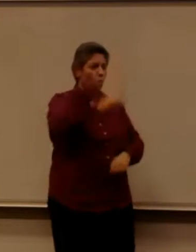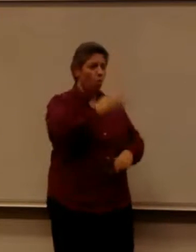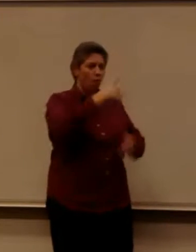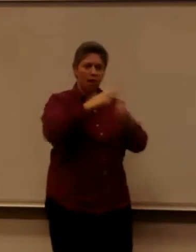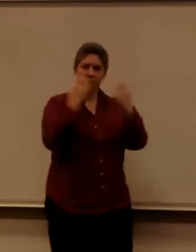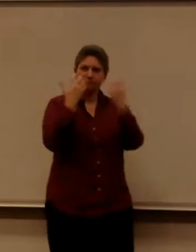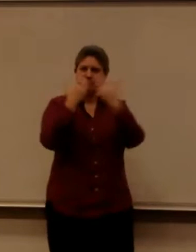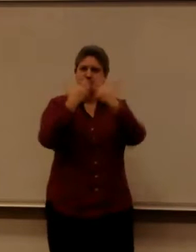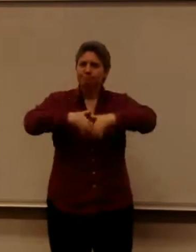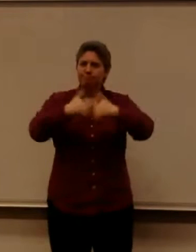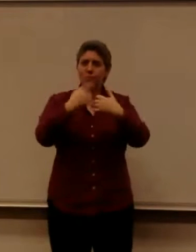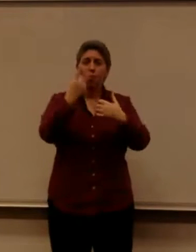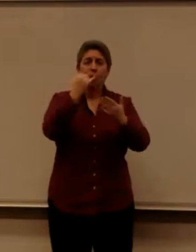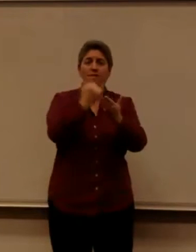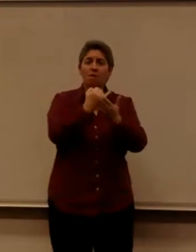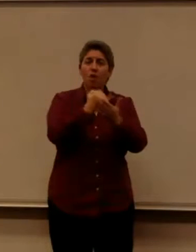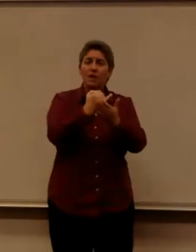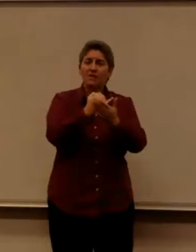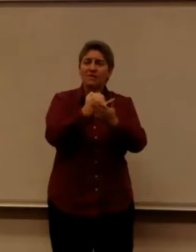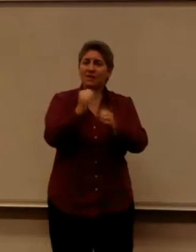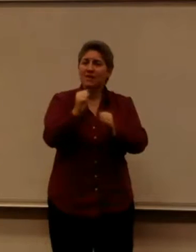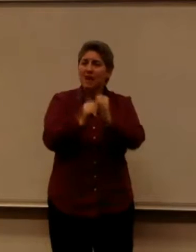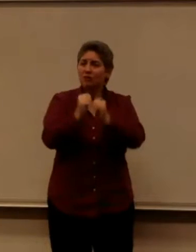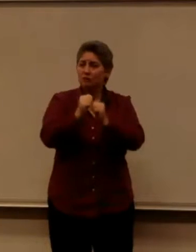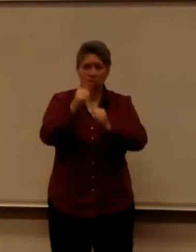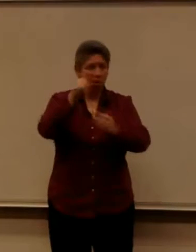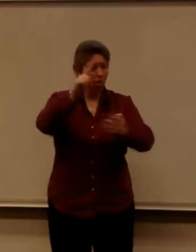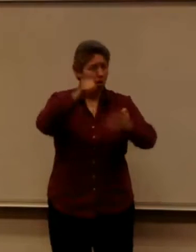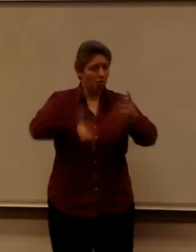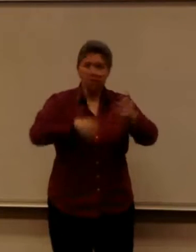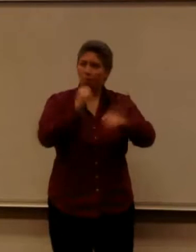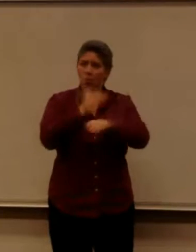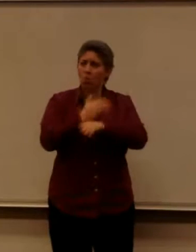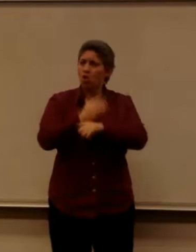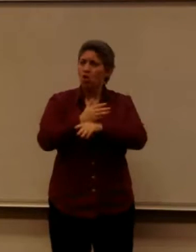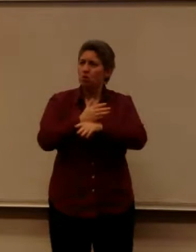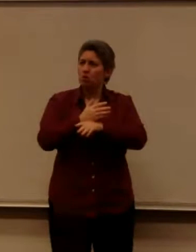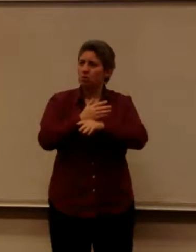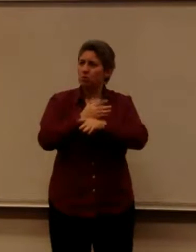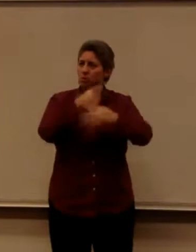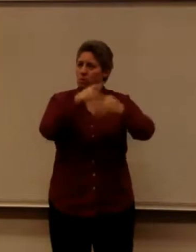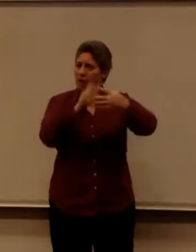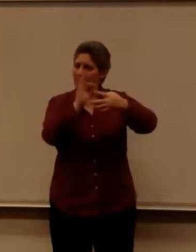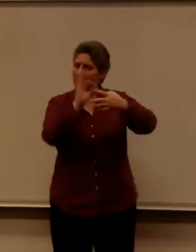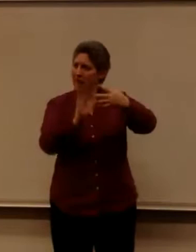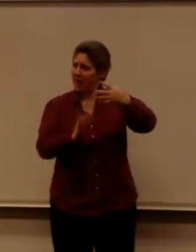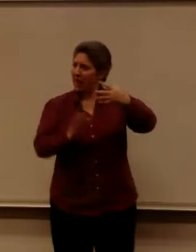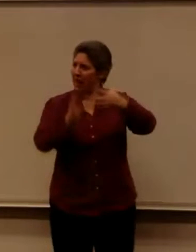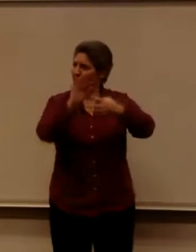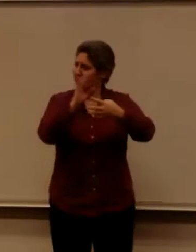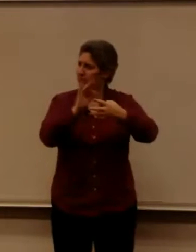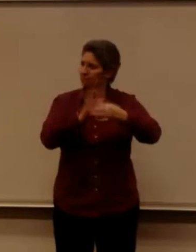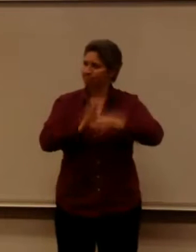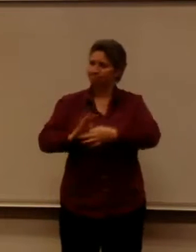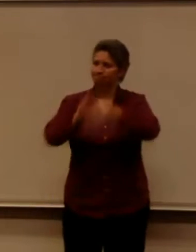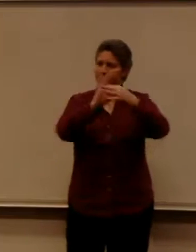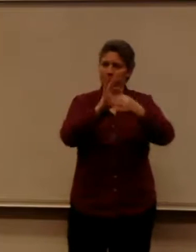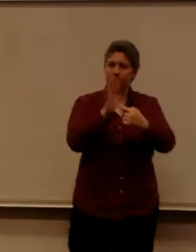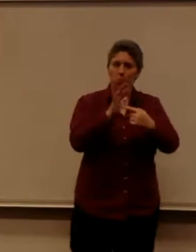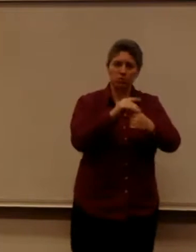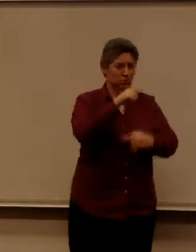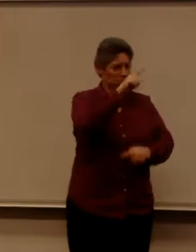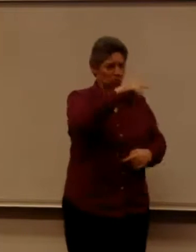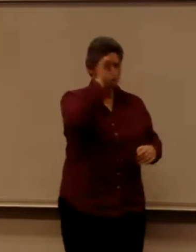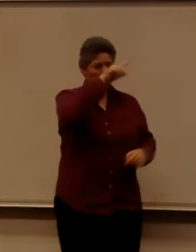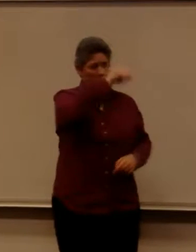that wasn't just from us, that was the deaf community. You know, that, so, you know, I've got an image there of, you know, calls there. I think that we needed all of these